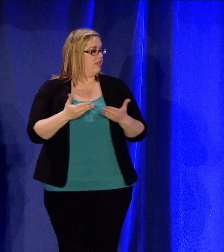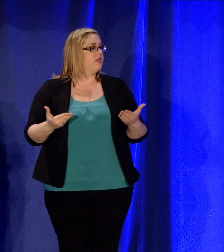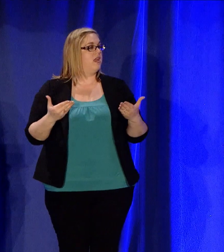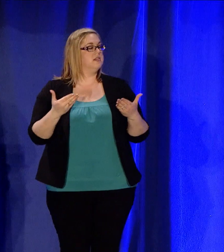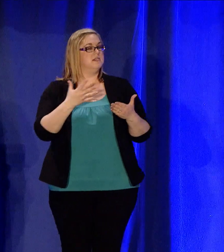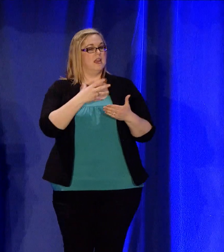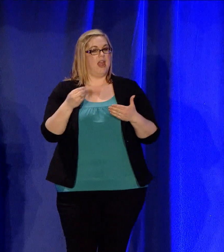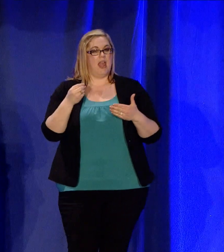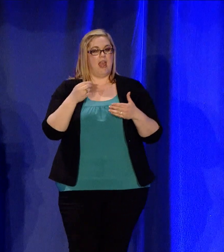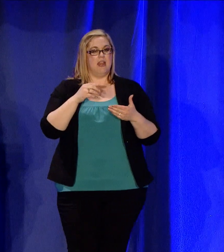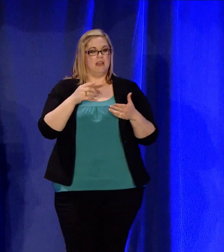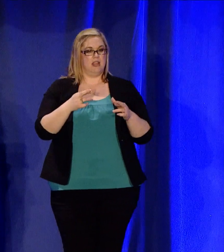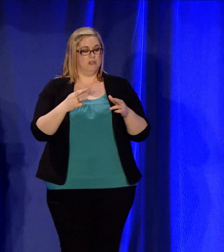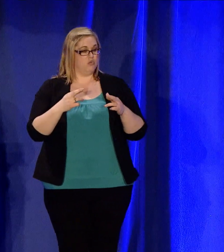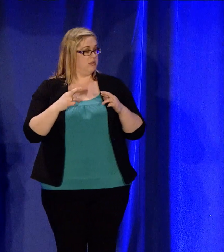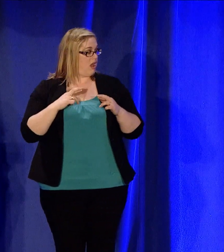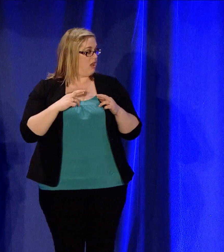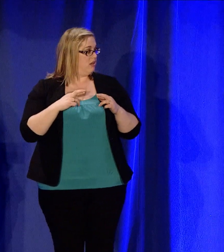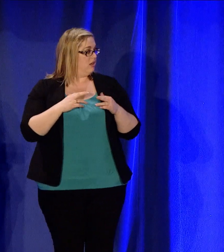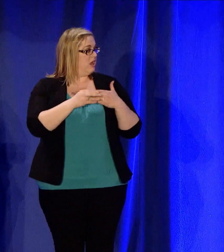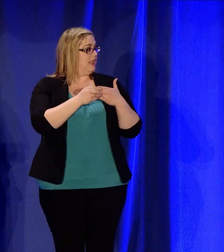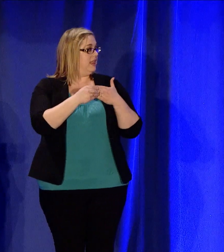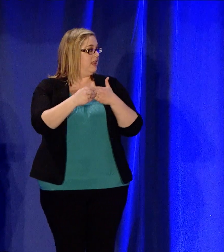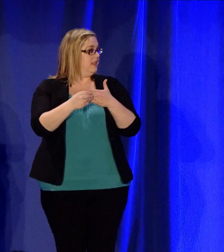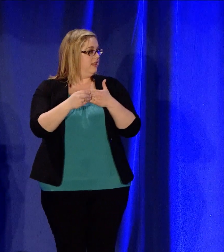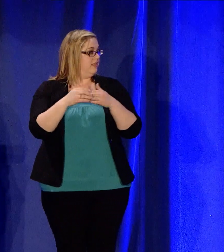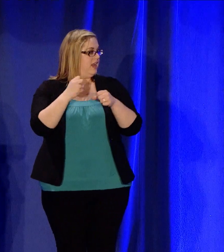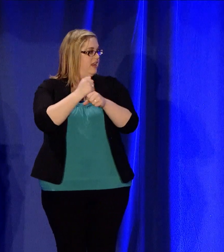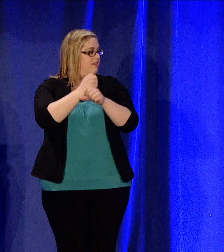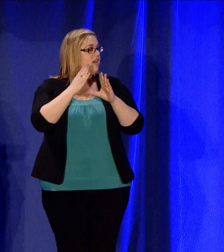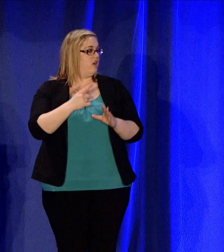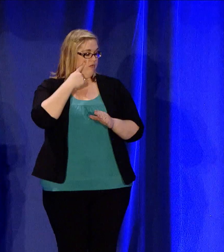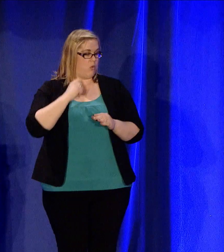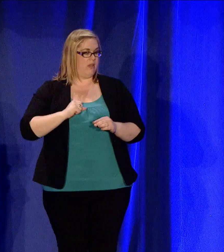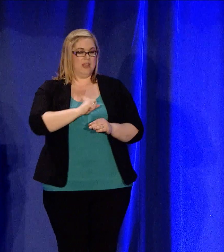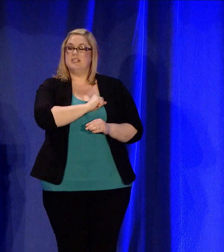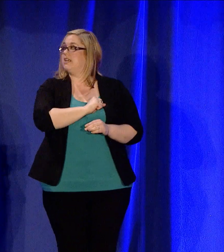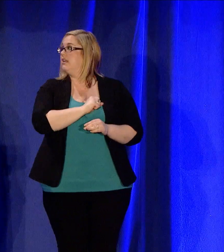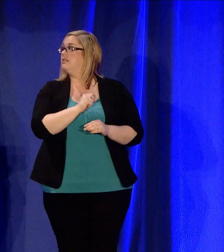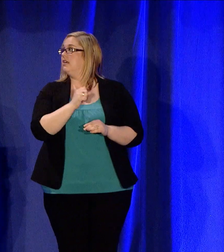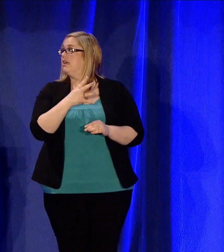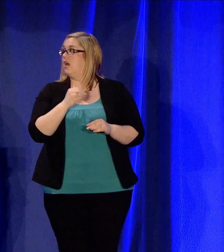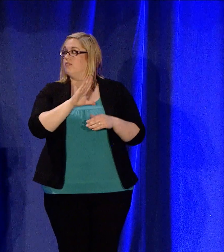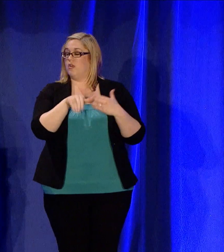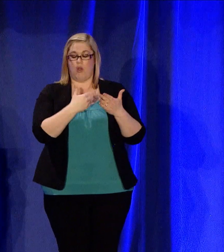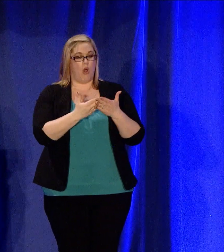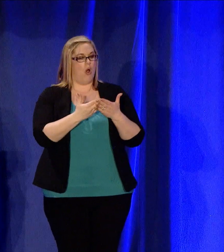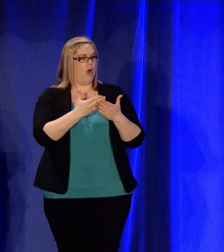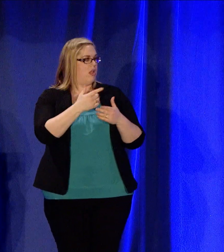fighter on the Senate Intelligence Committee to come to all the truth and the facts of what Trump,